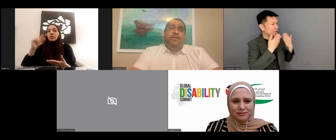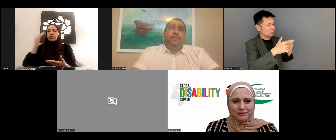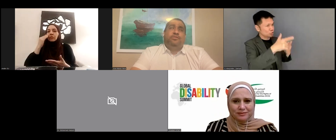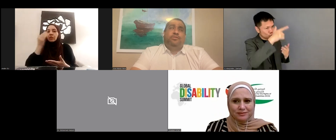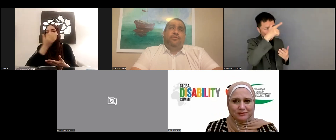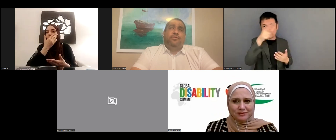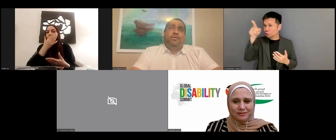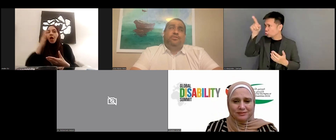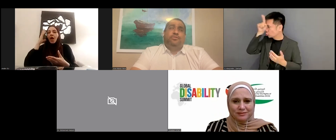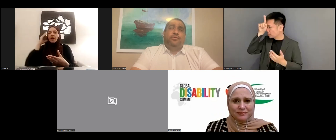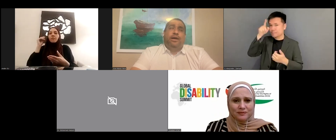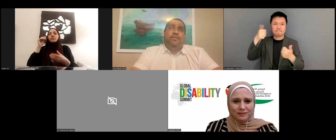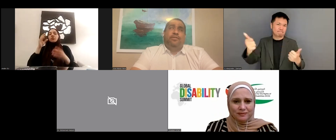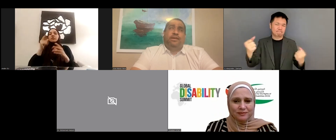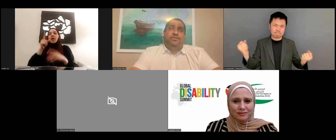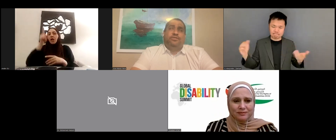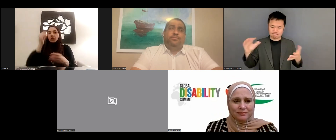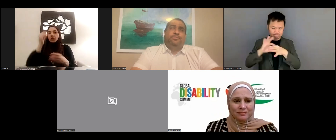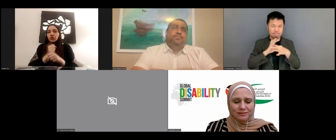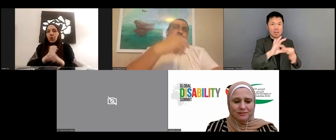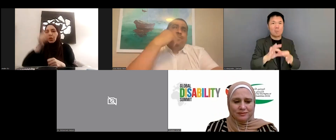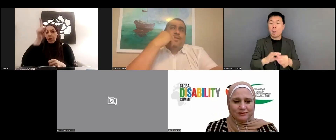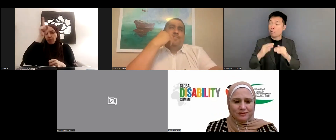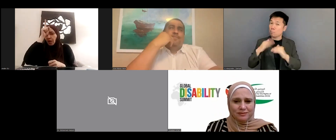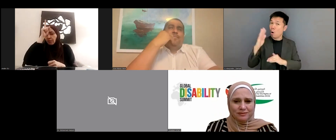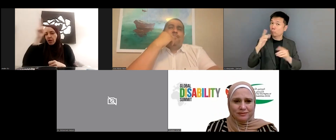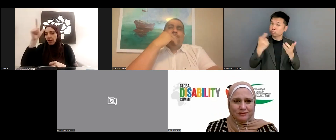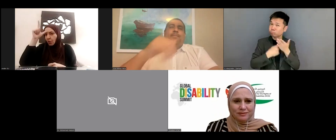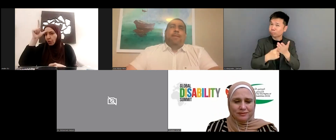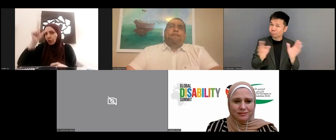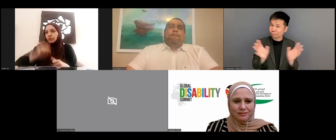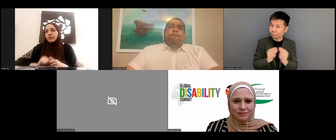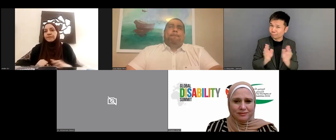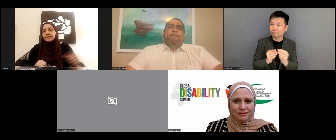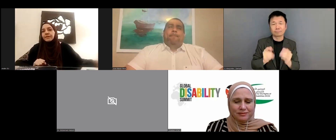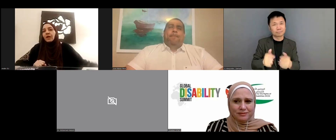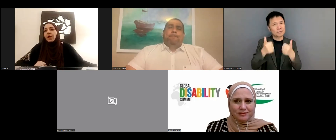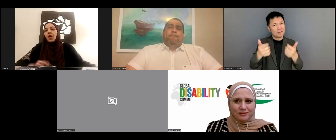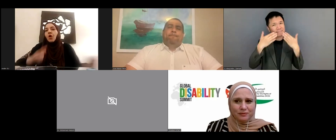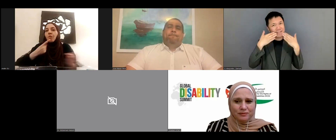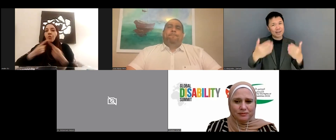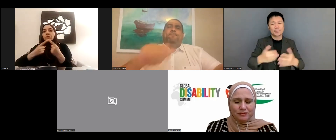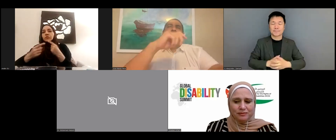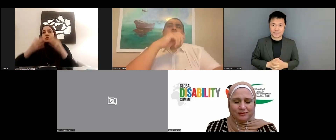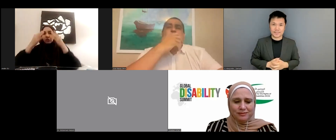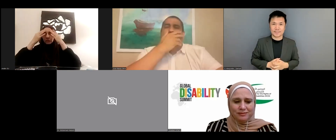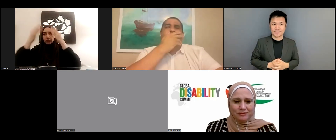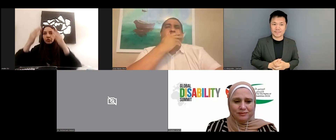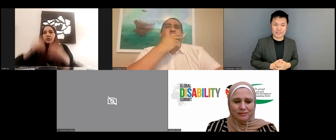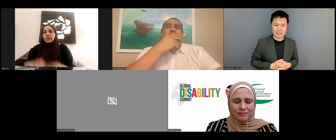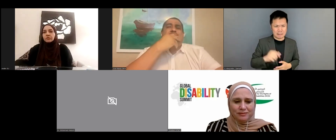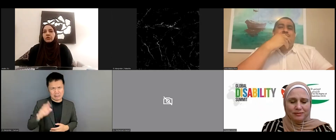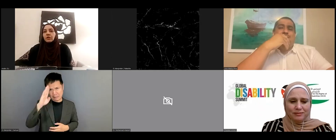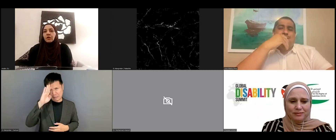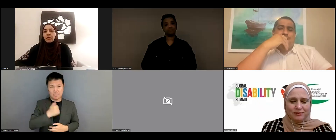we very much looking forward to having discussions. Thank you very much, Jose. Guys, I would like first to apologize. We won't